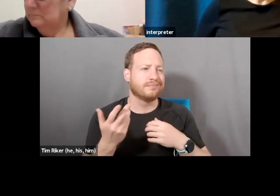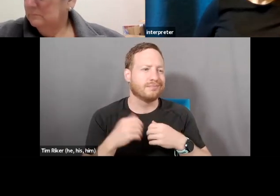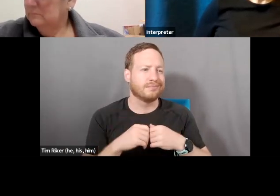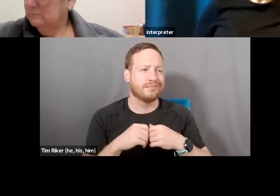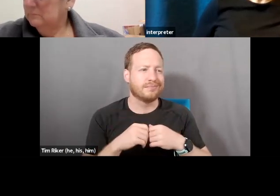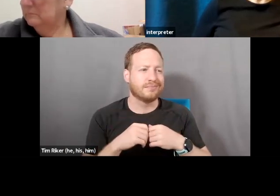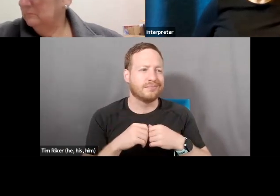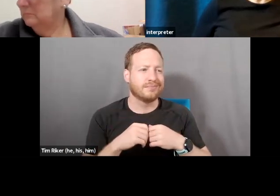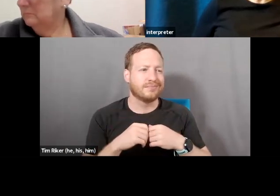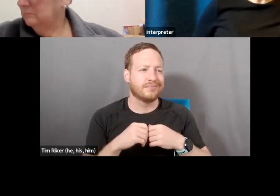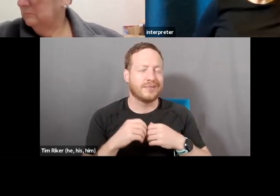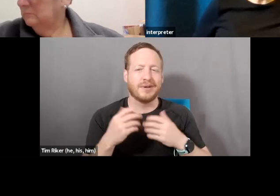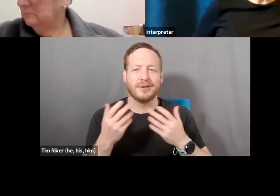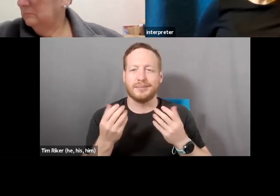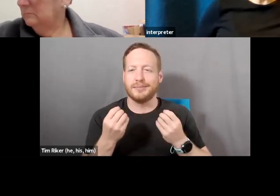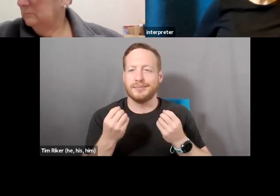gap.